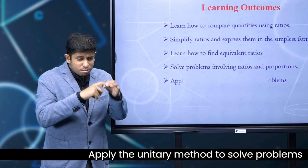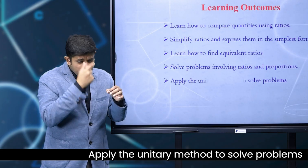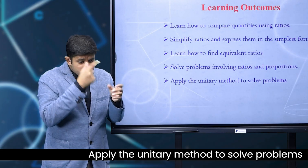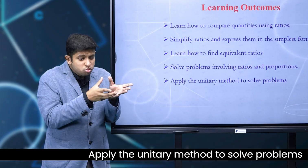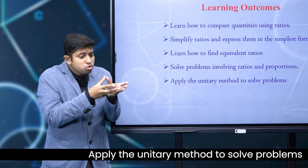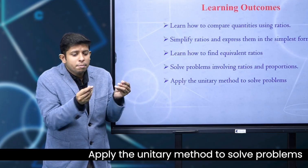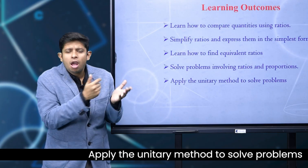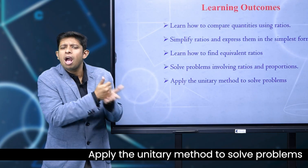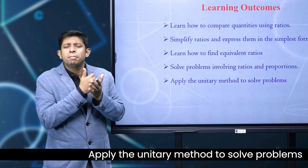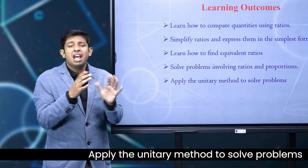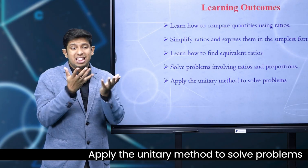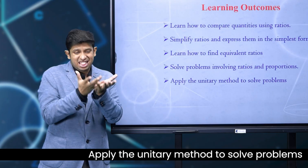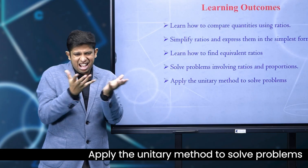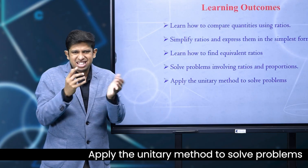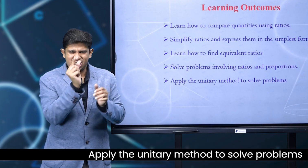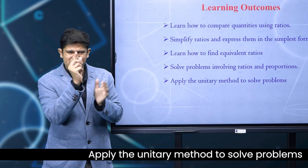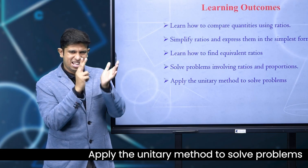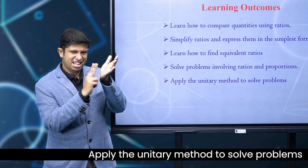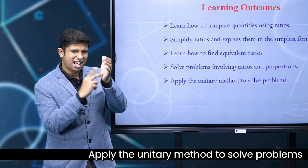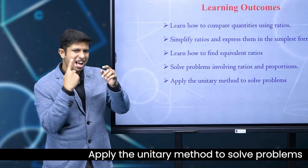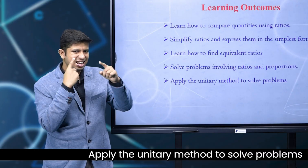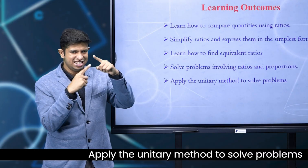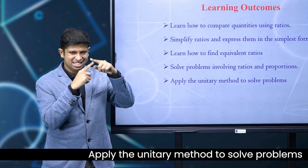apply the unitary method to solve problems.